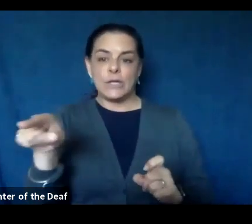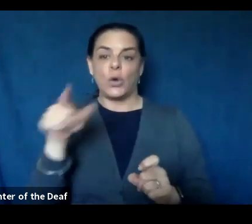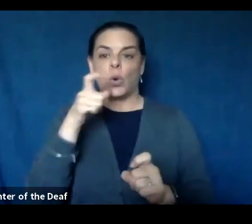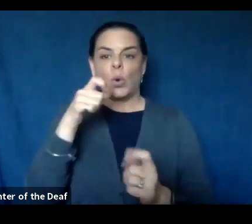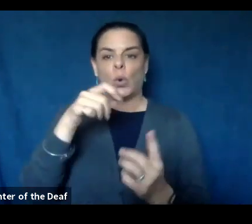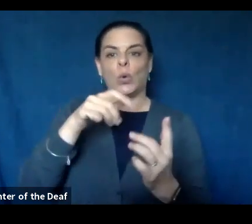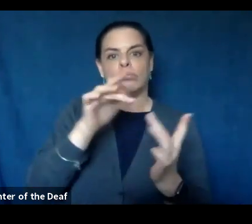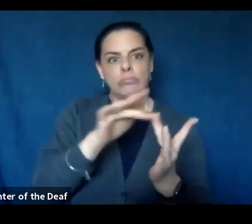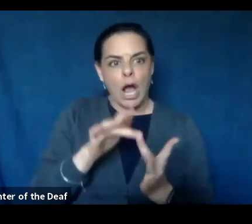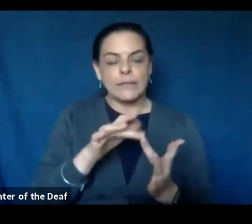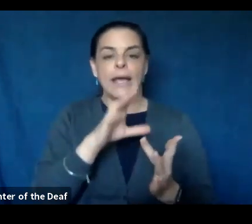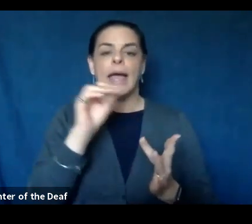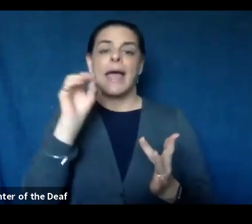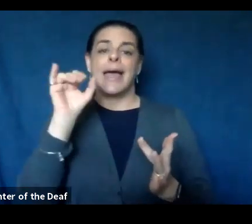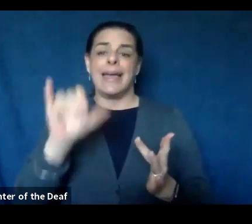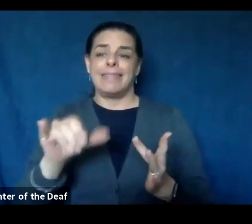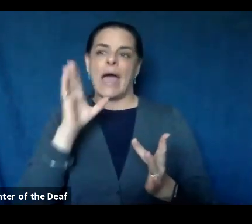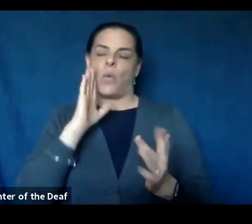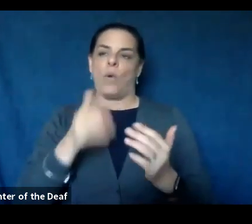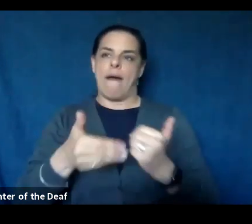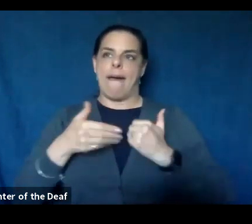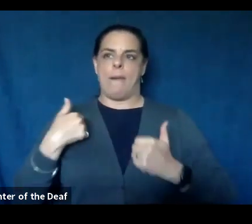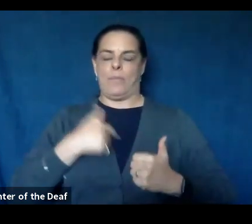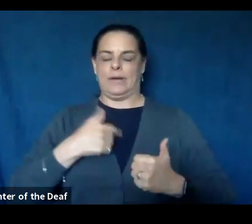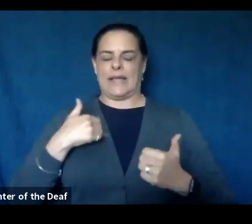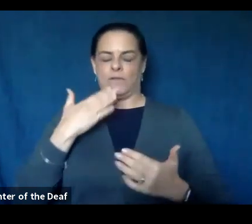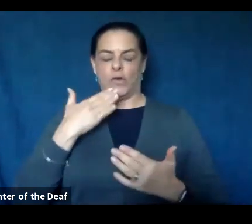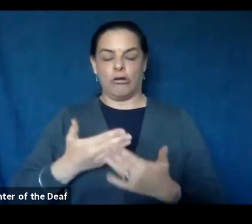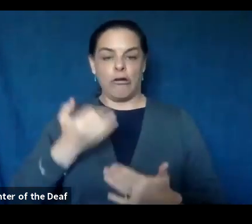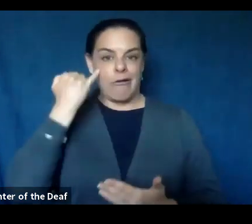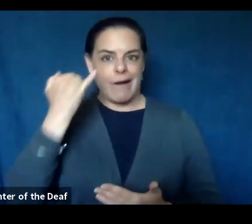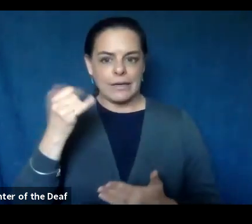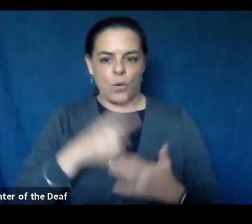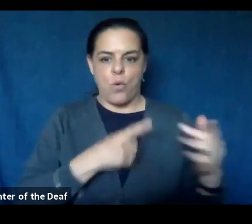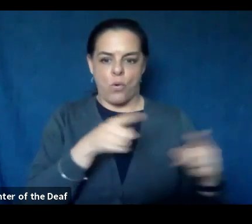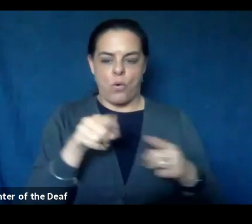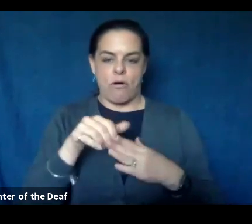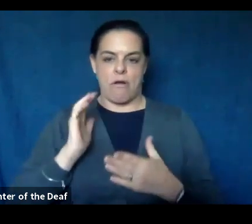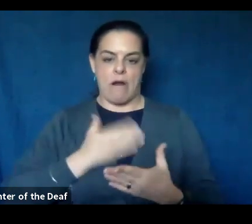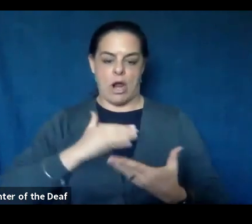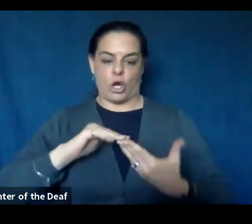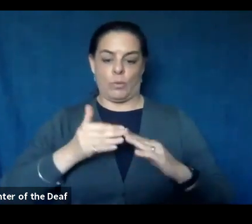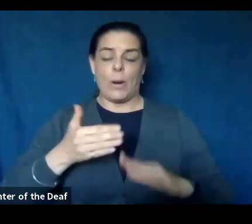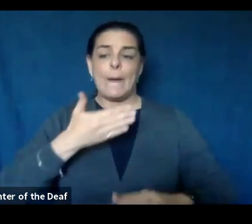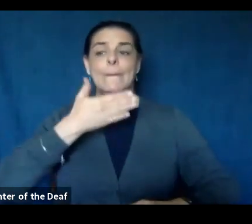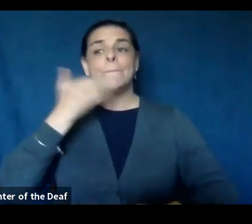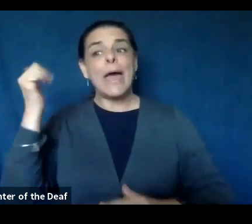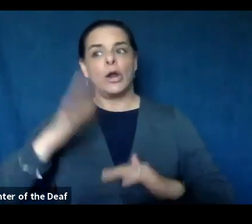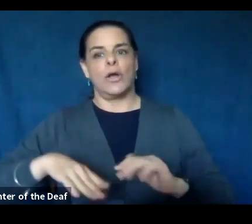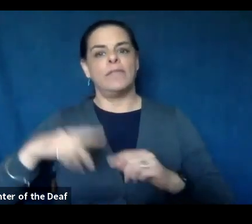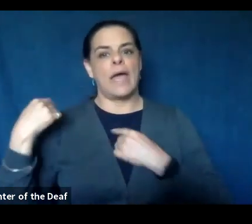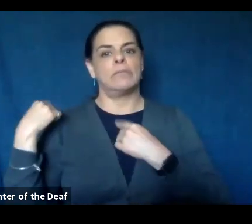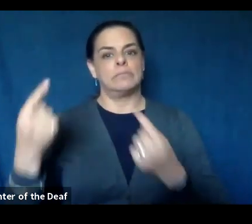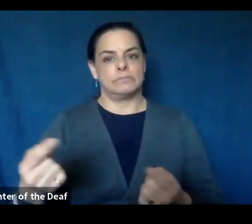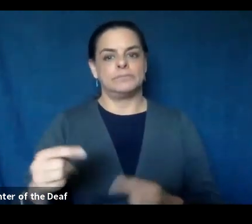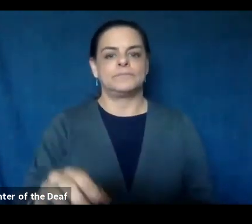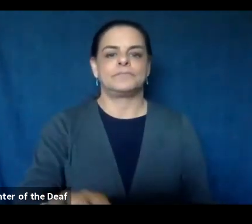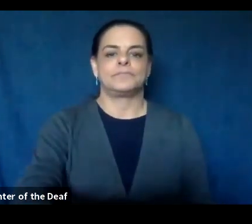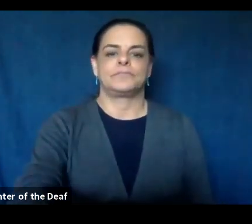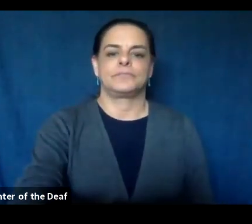forth. That really helps us wrap our arms around what's happening in our community in a better way than we've been able to with limited testing